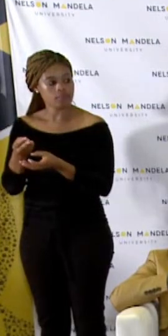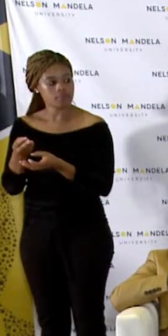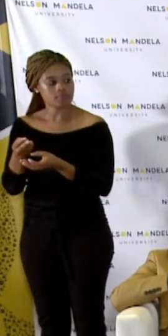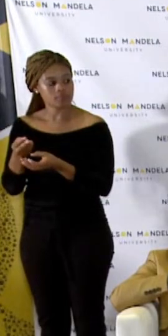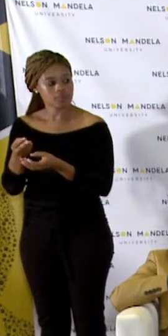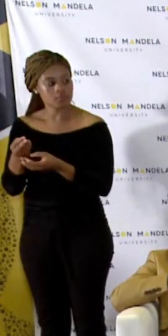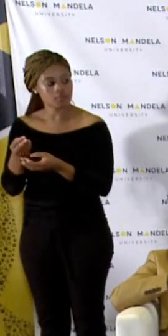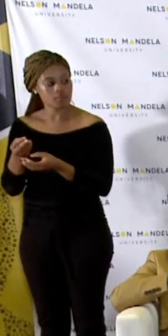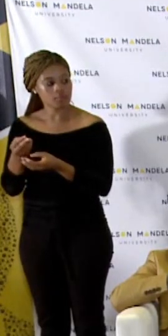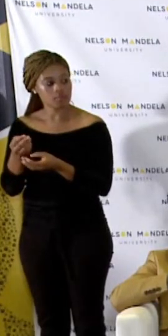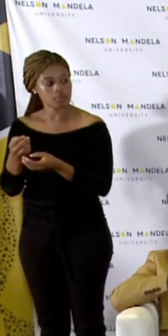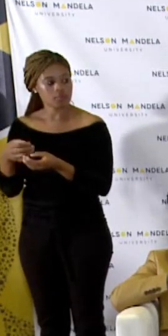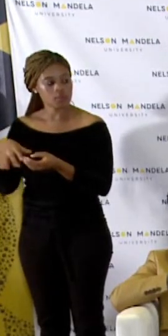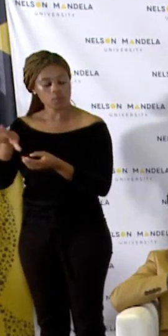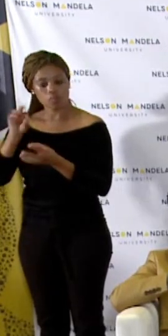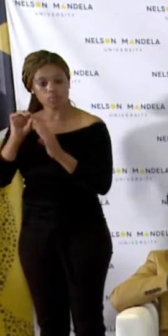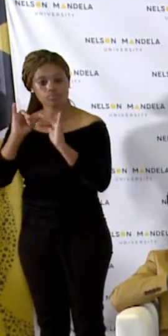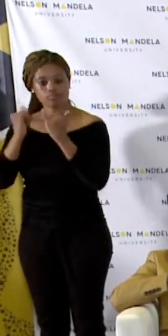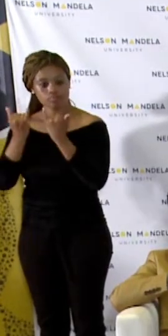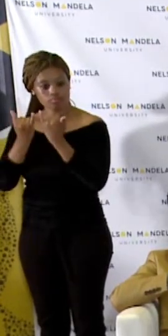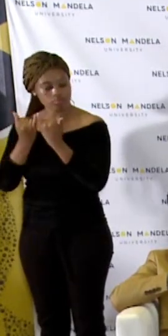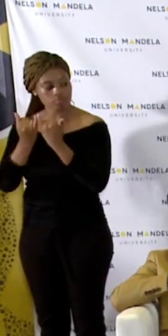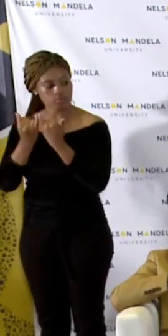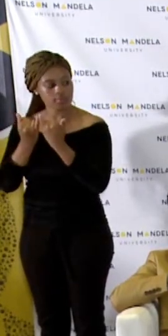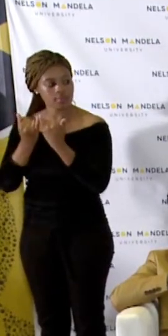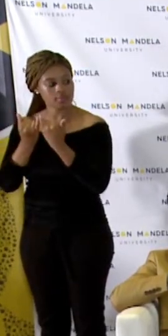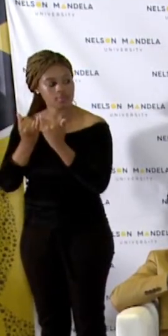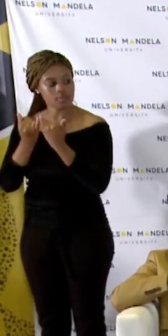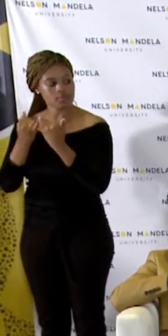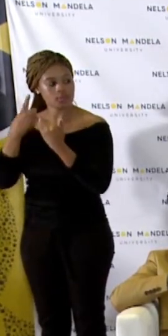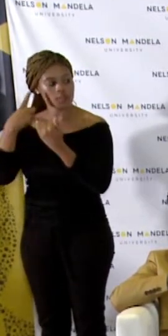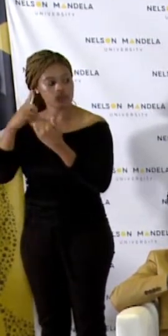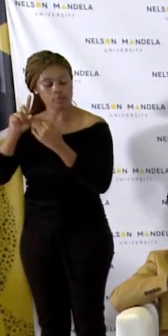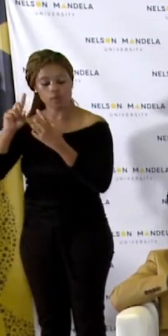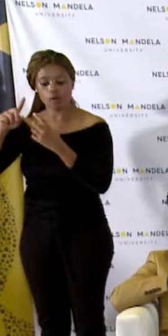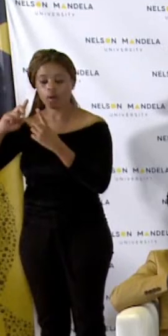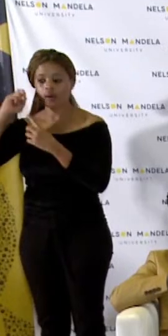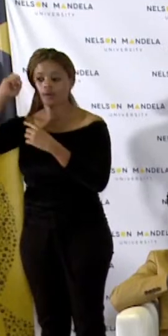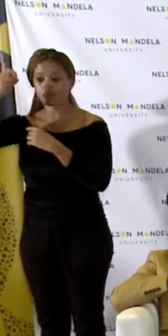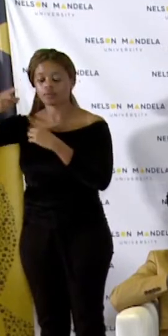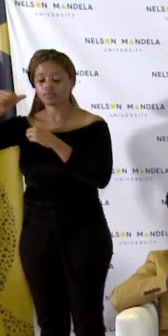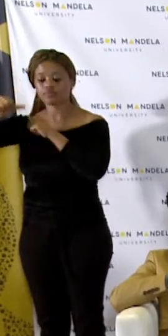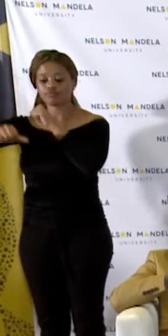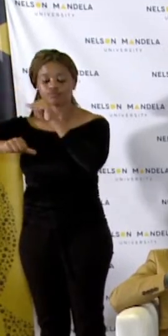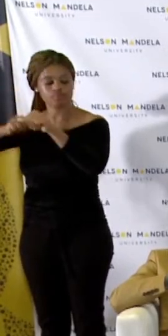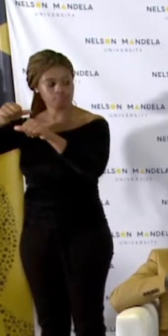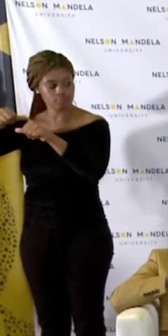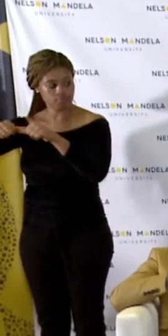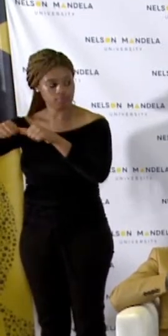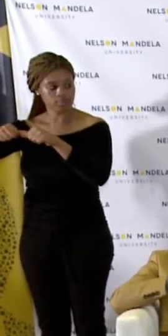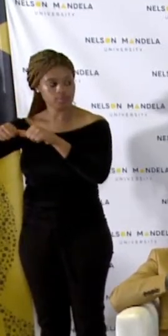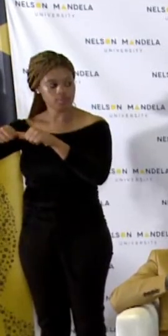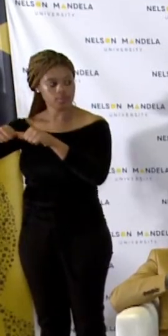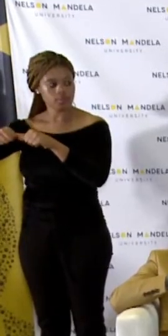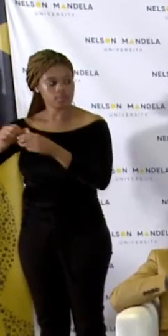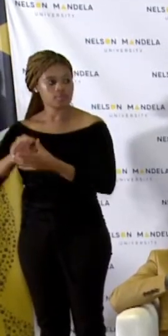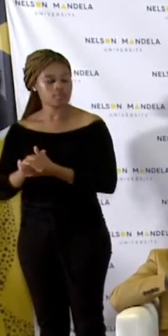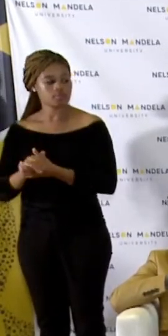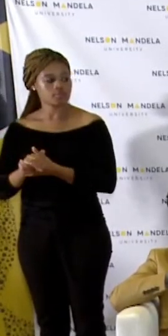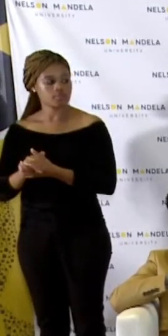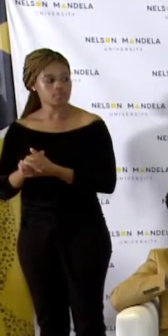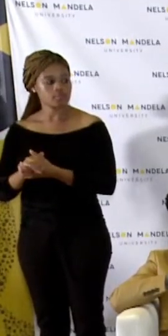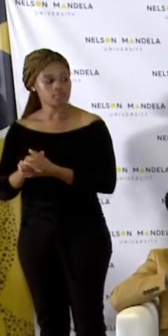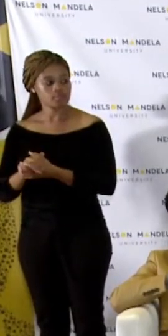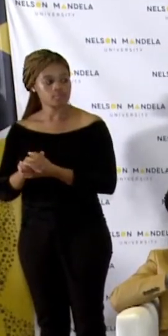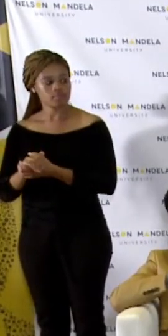database where all these companies will be exploiting for the next generation, potentially,